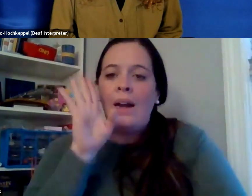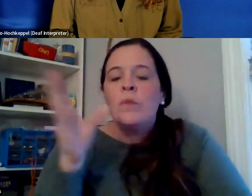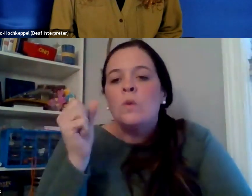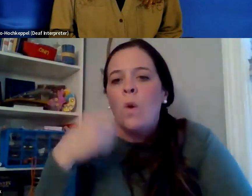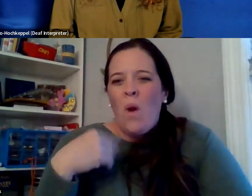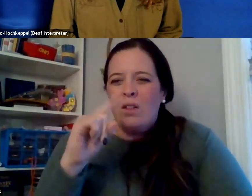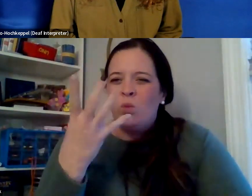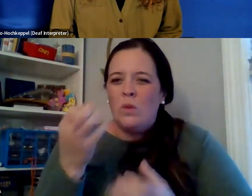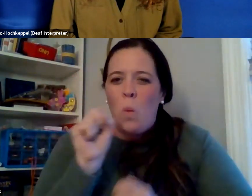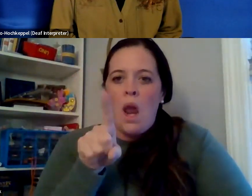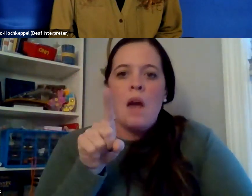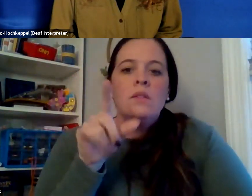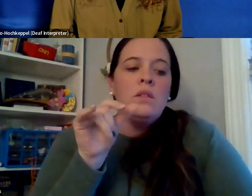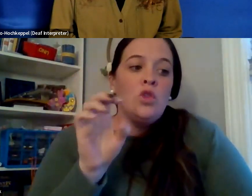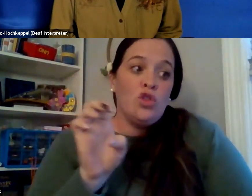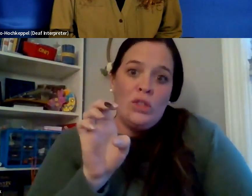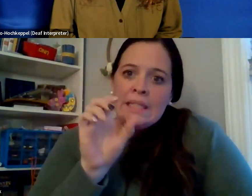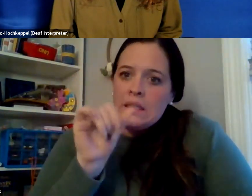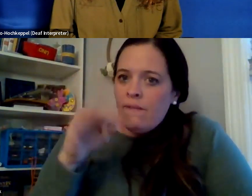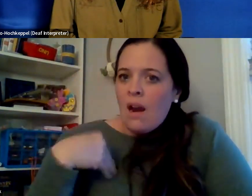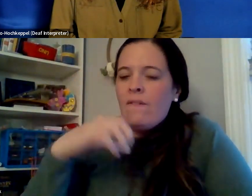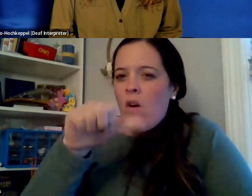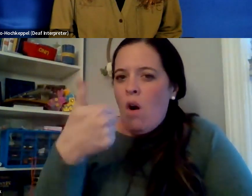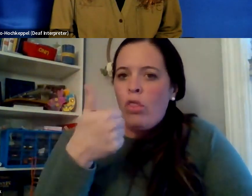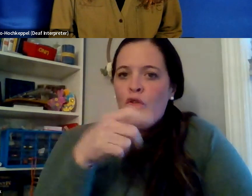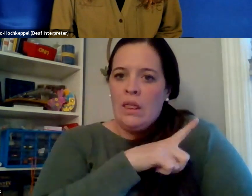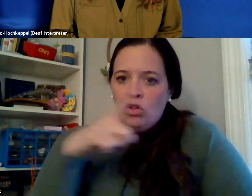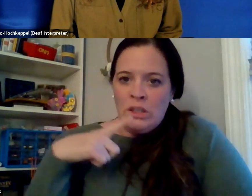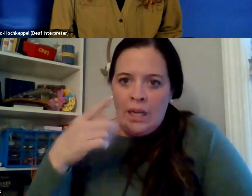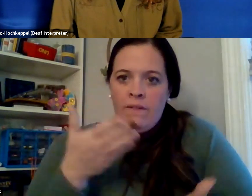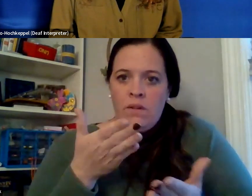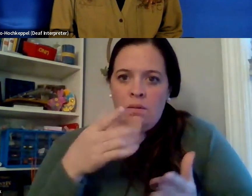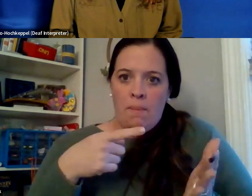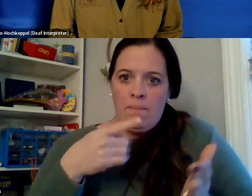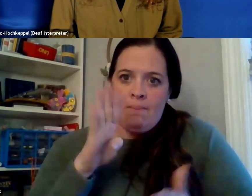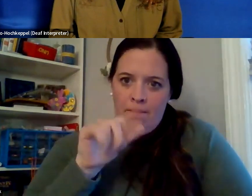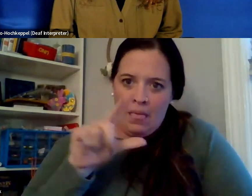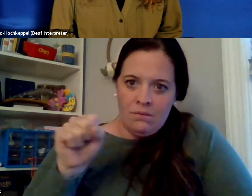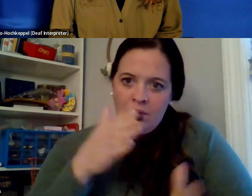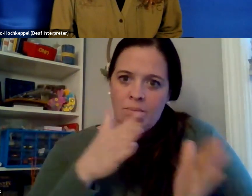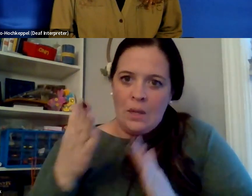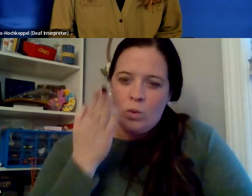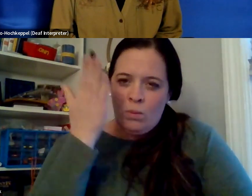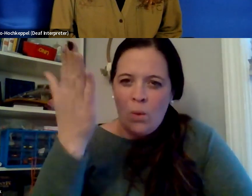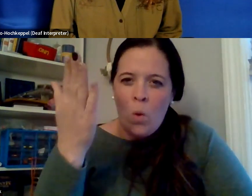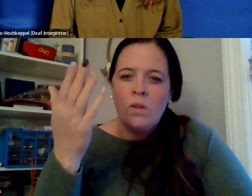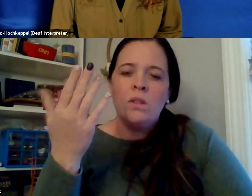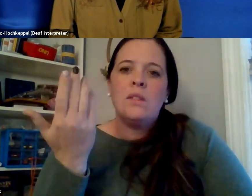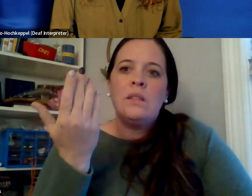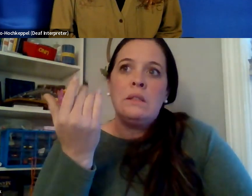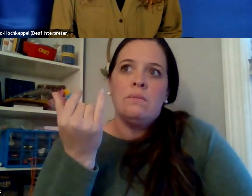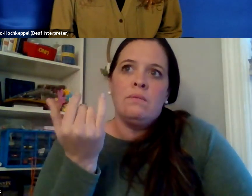This is Amy Slezak. I wanted to ask Ernest if there are